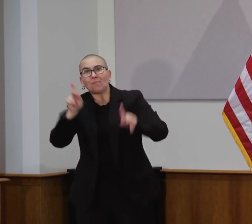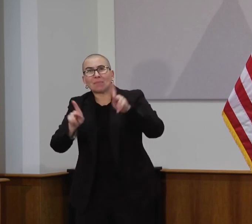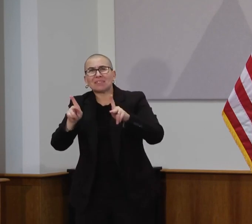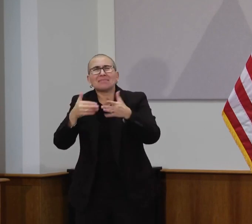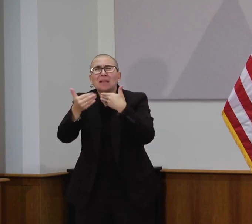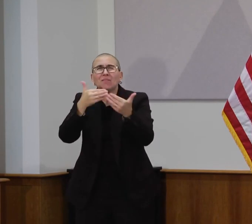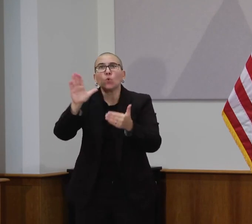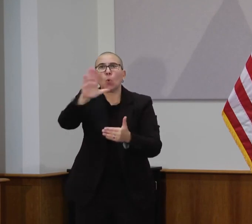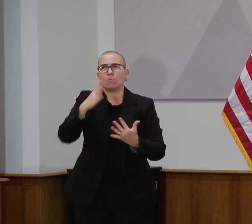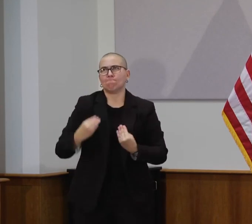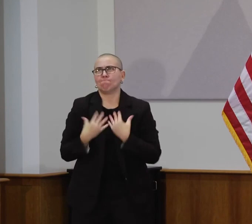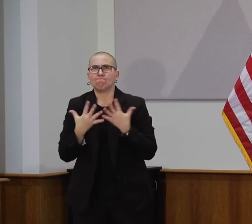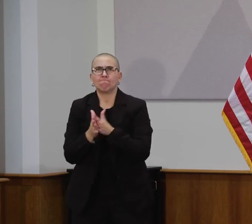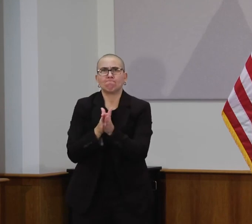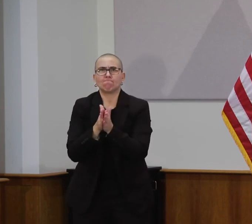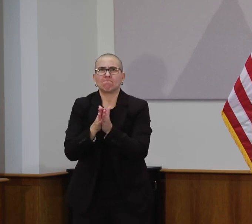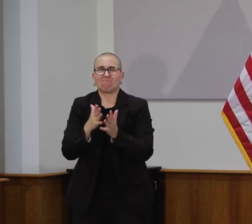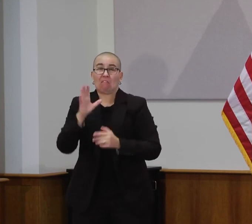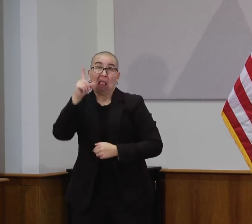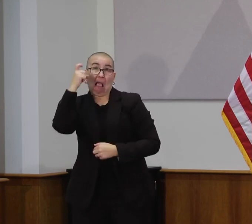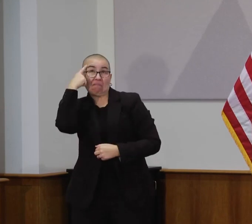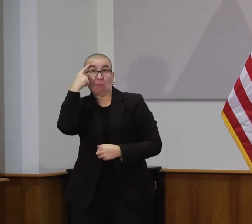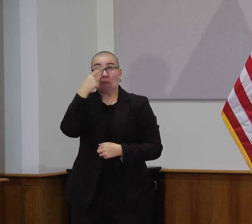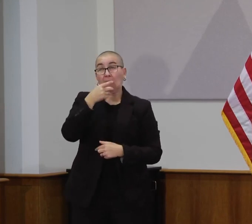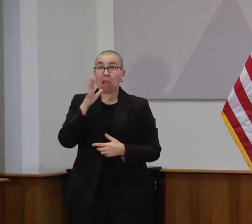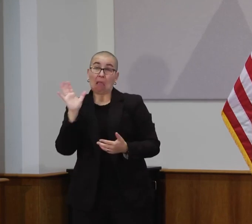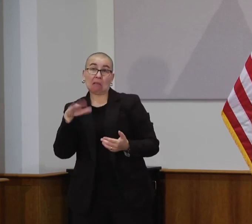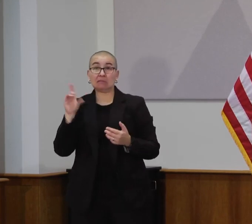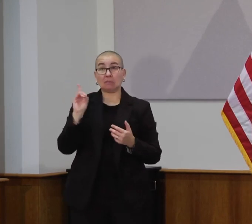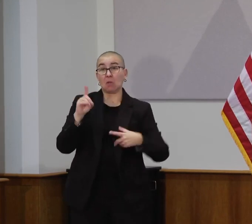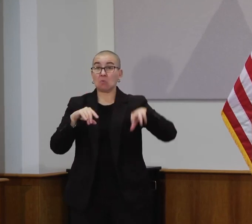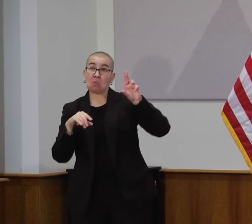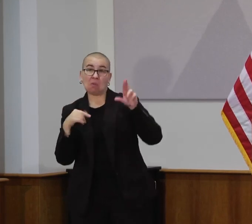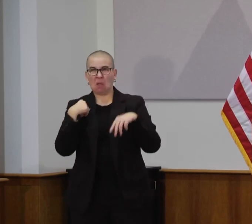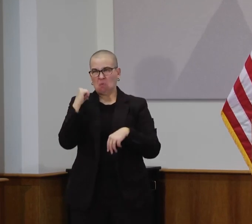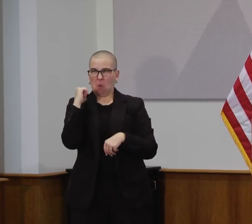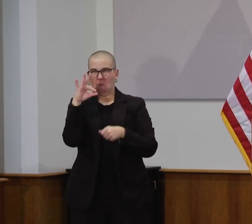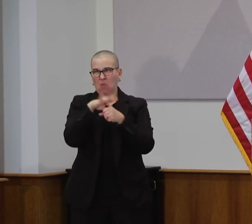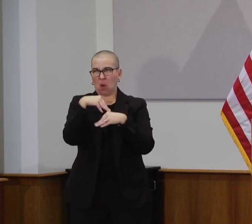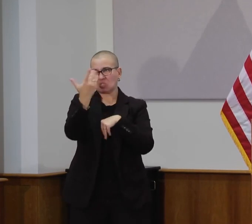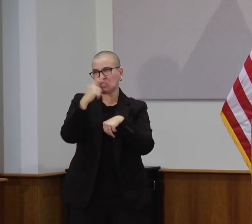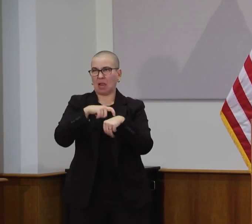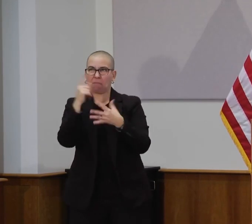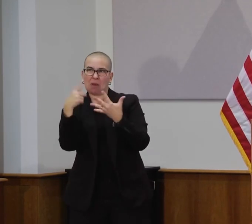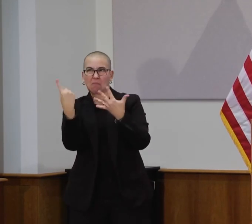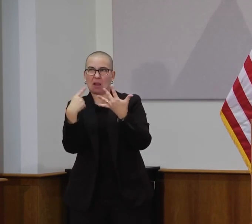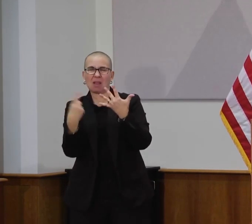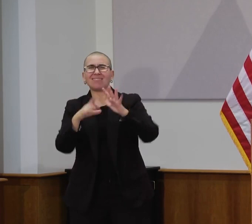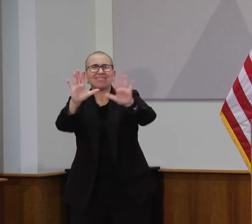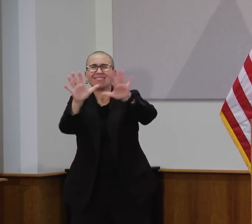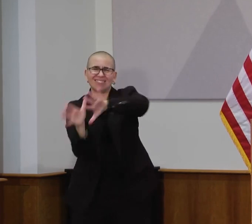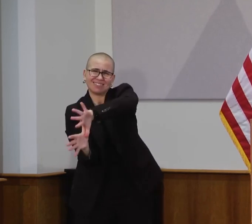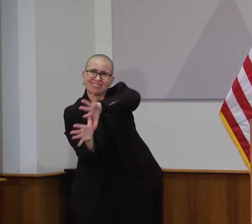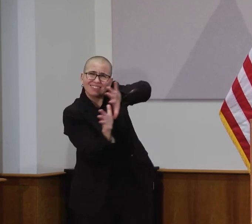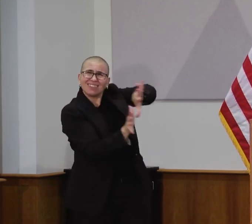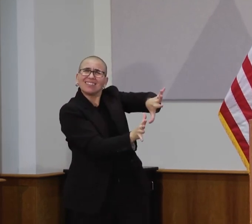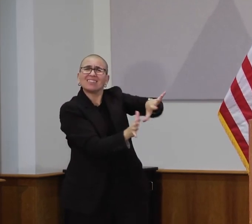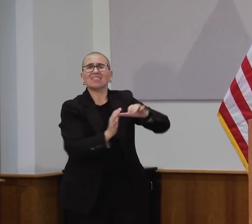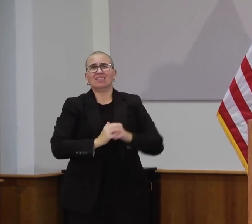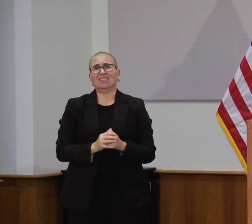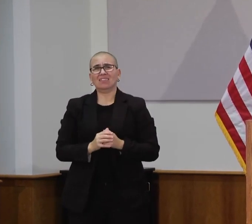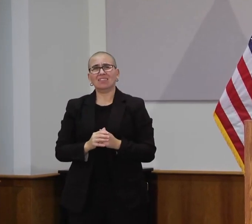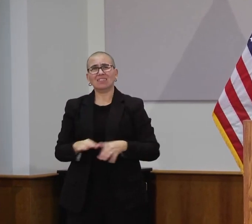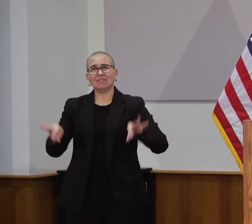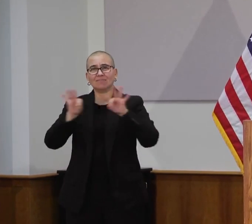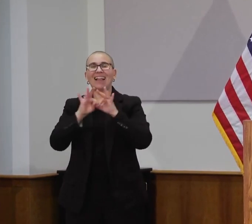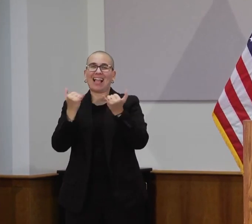that is simply the best thing we have at this point in time, and will make us will make this better for everyone. With that, Commissioner.